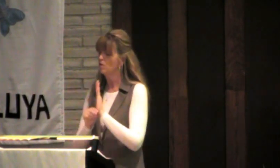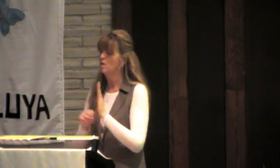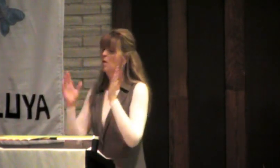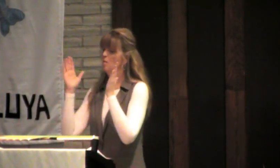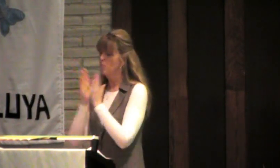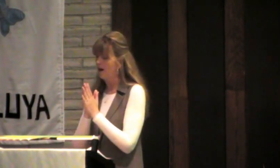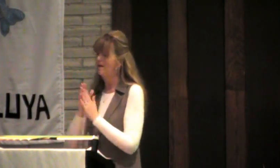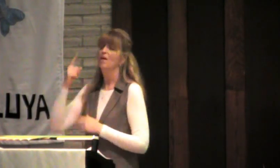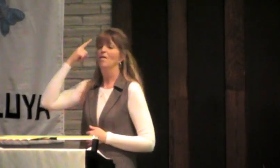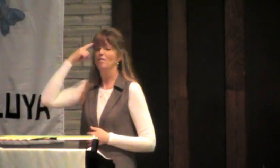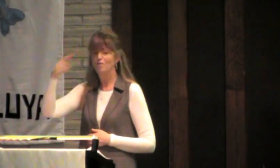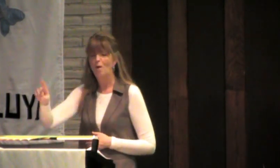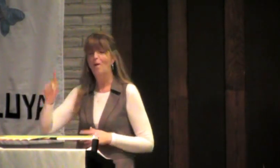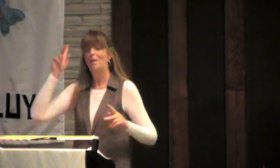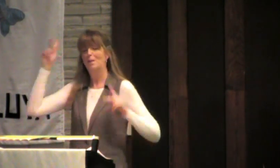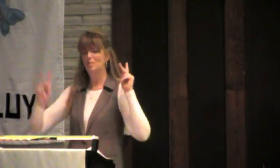Moses prayed for the people."